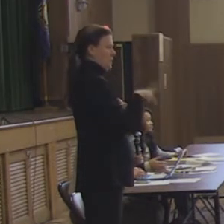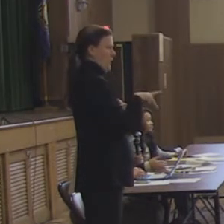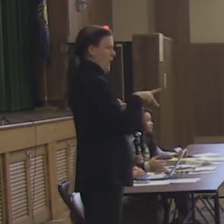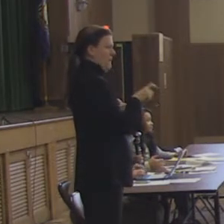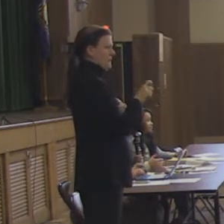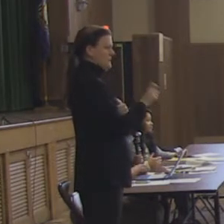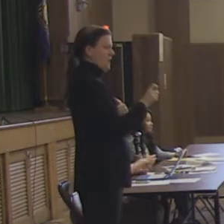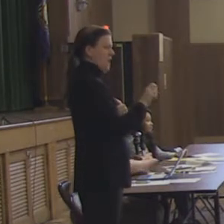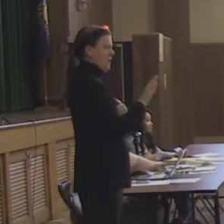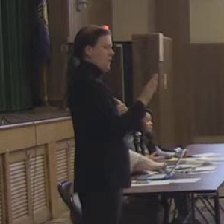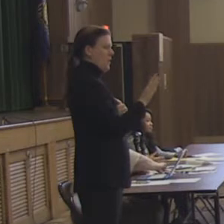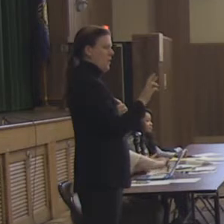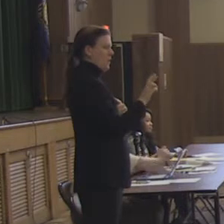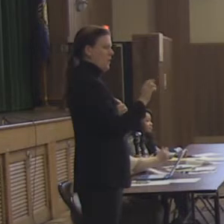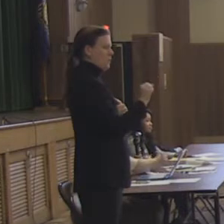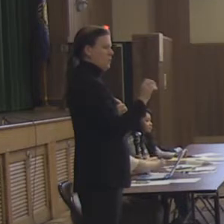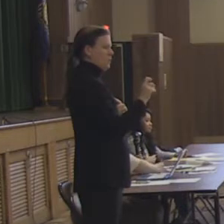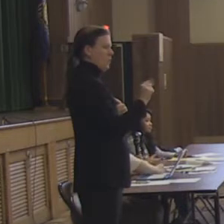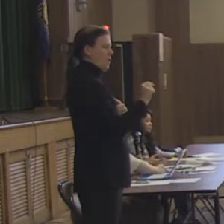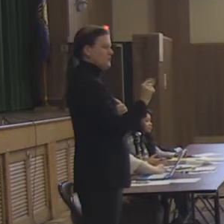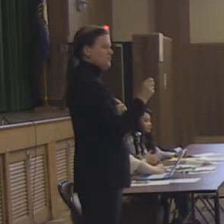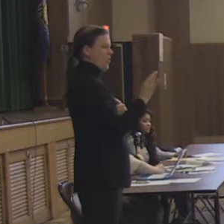rep.brostoff, so it's